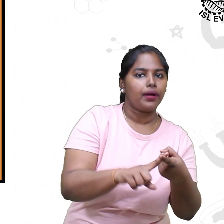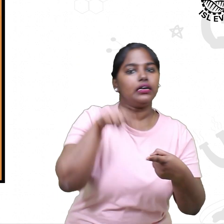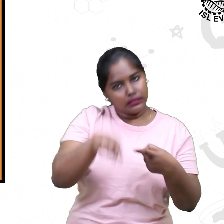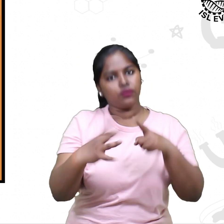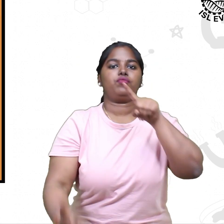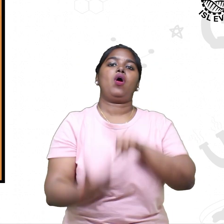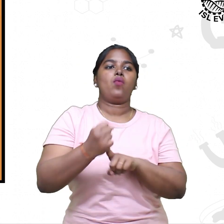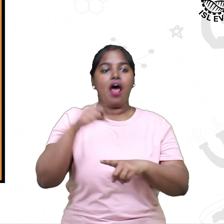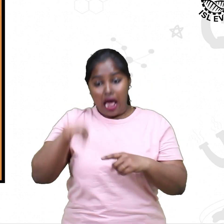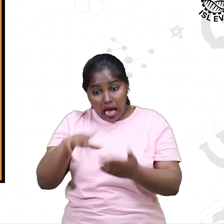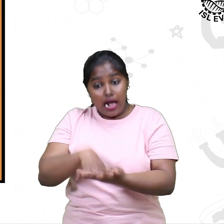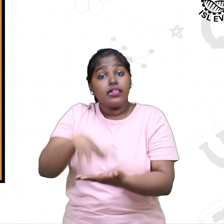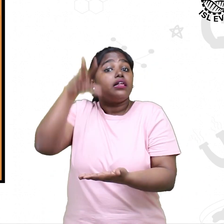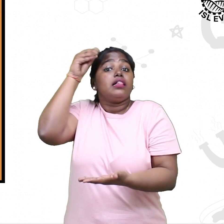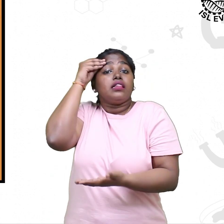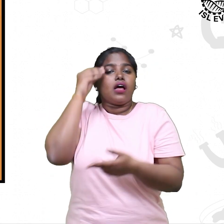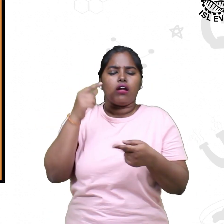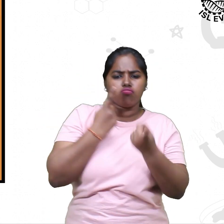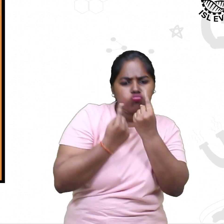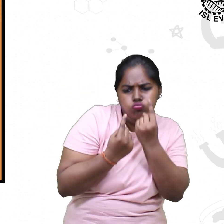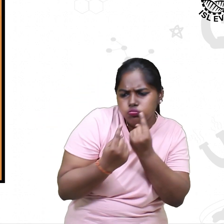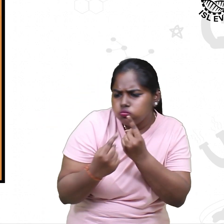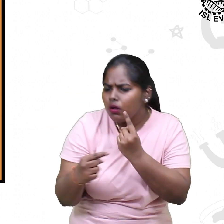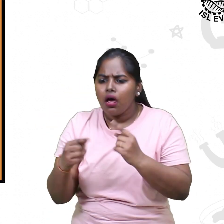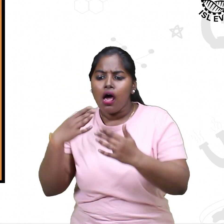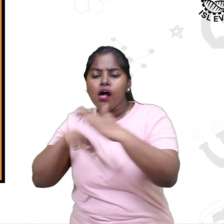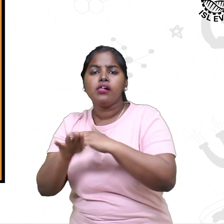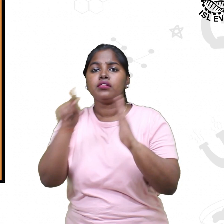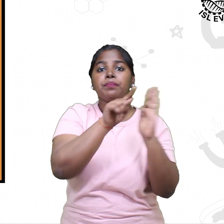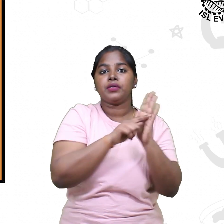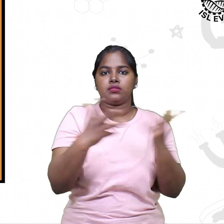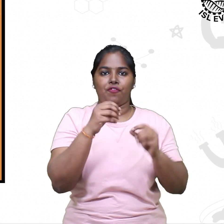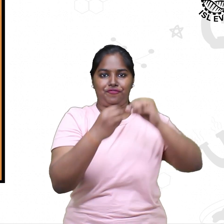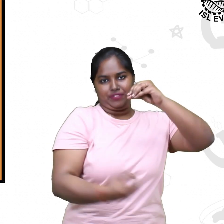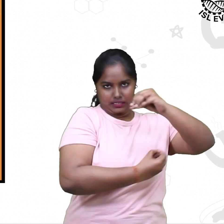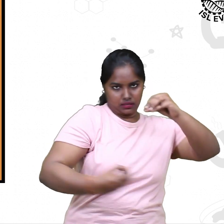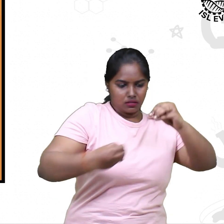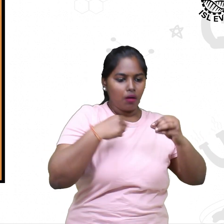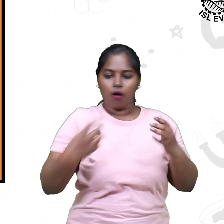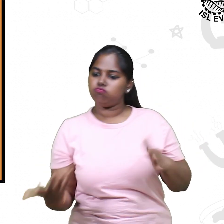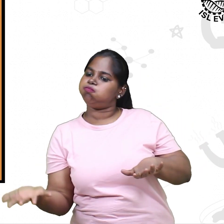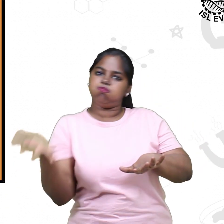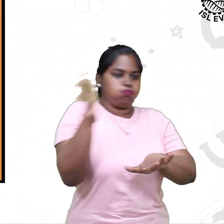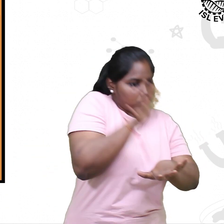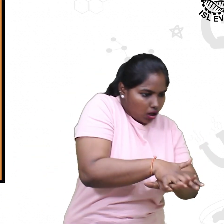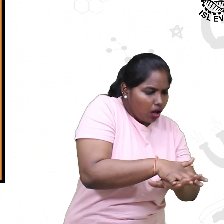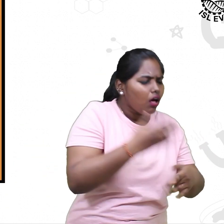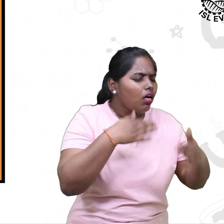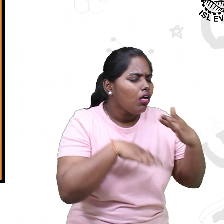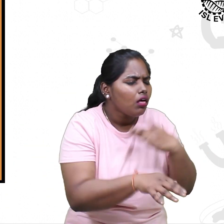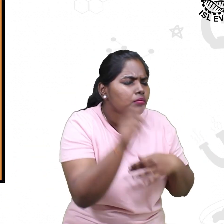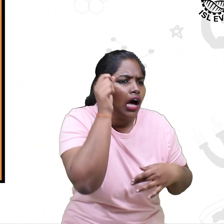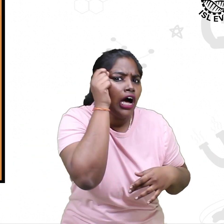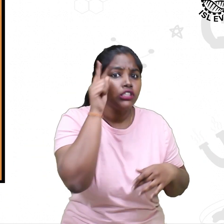is then subjected to analysis. So you're using a principle of physics there, which you can then amplify to try and